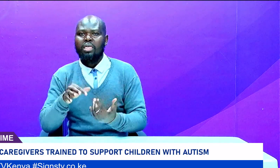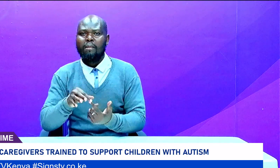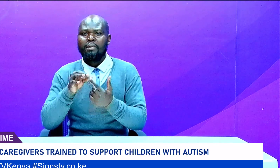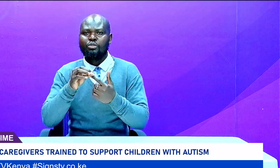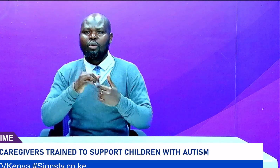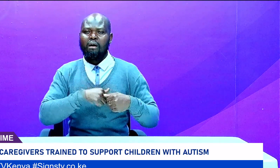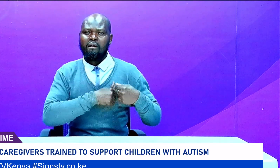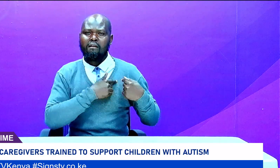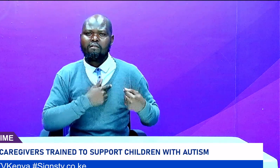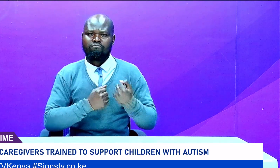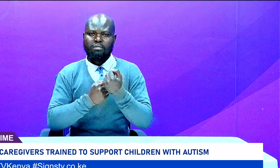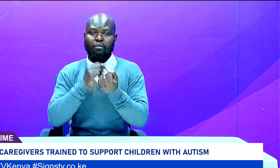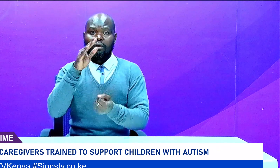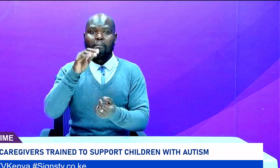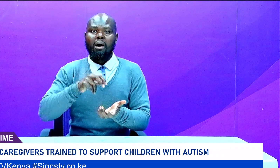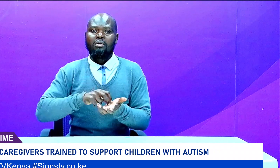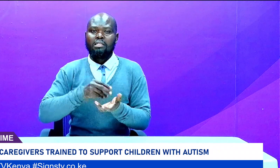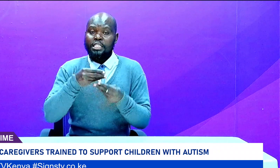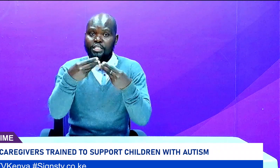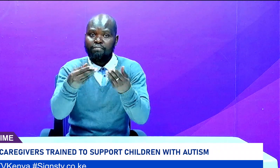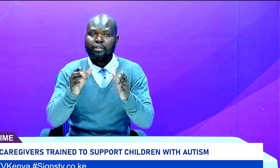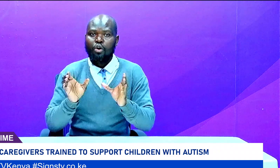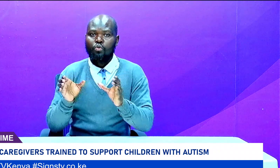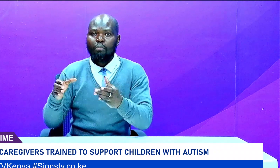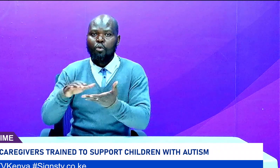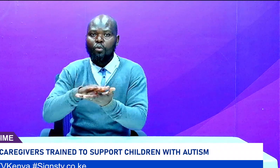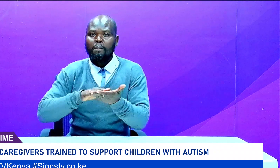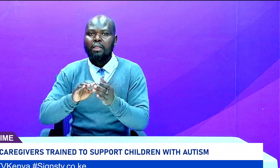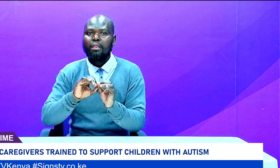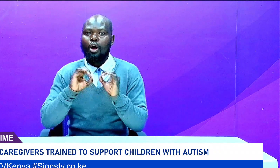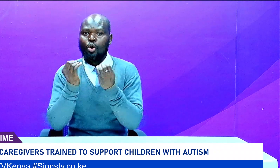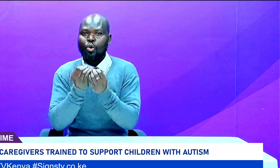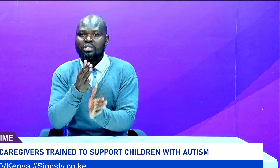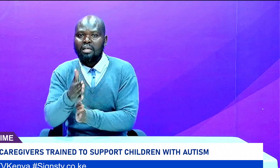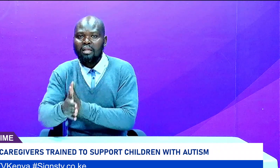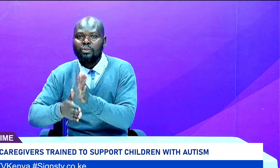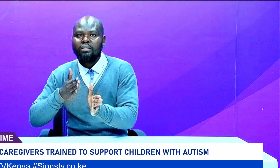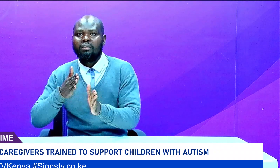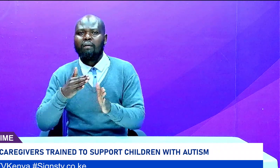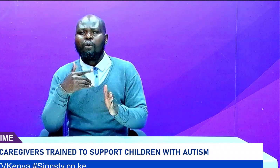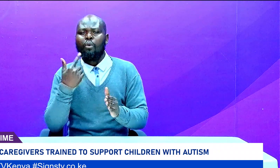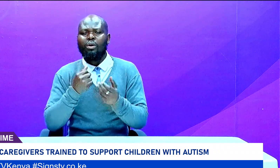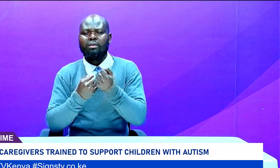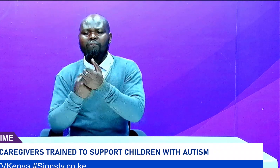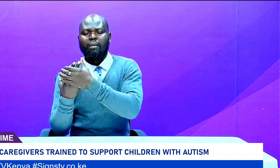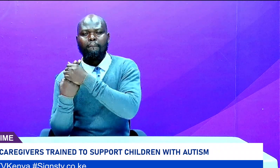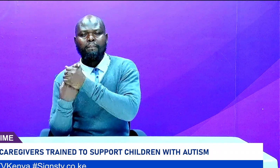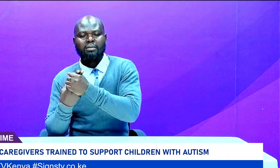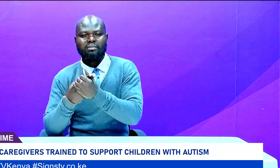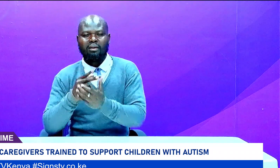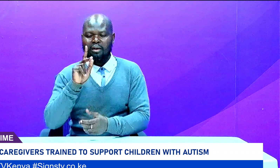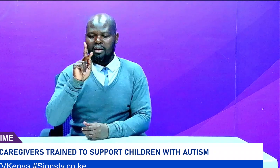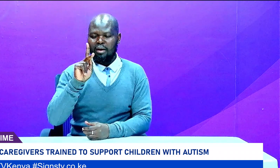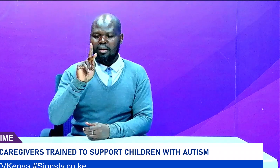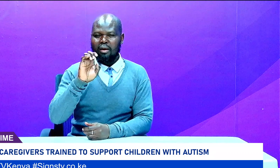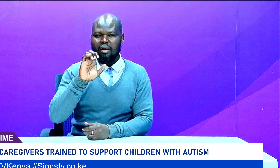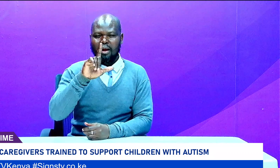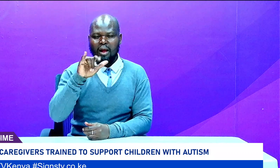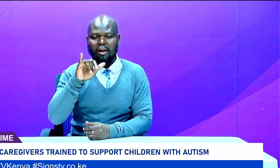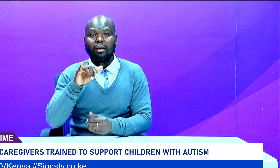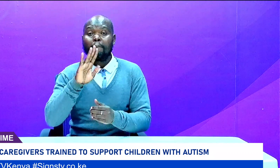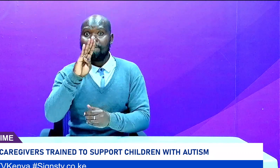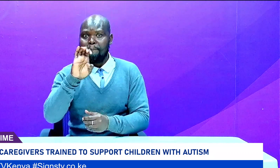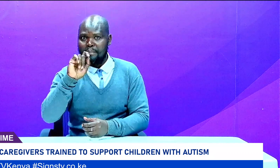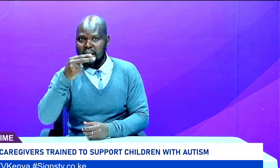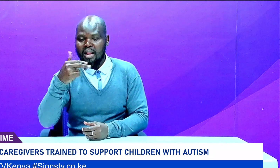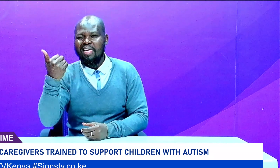with BethanyKids. Kericho County Commissioner Gilbert Kiti encouraged parents to come forward